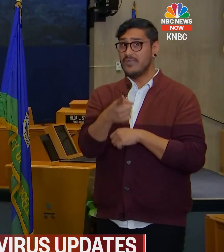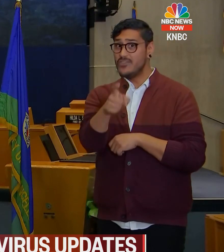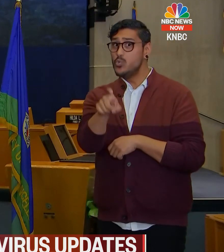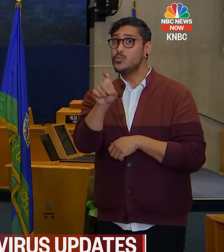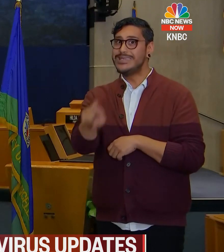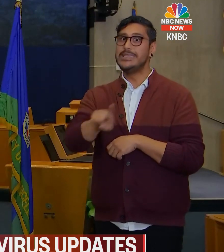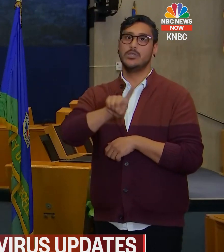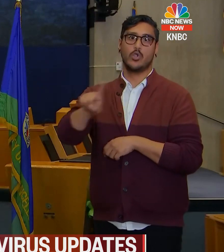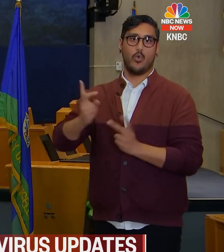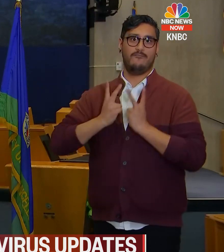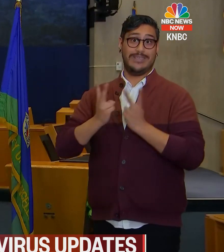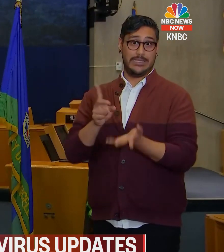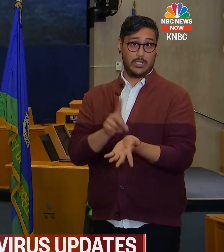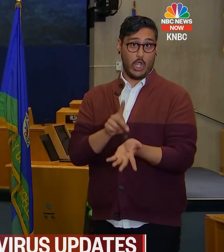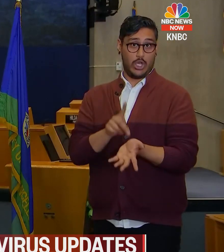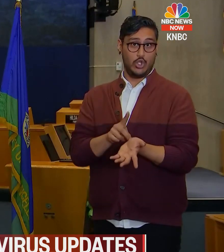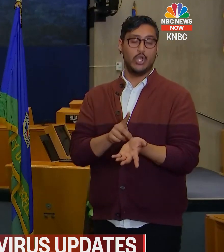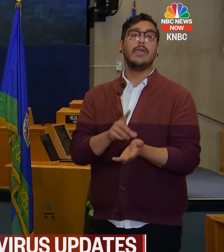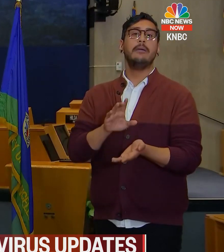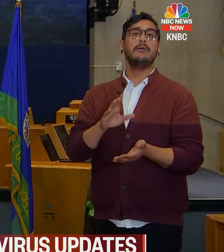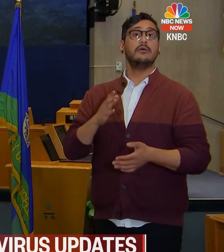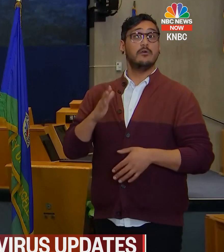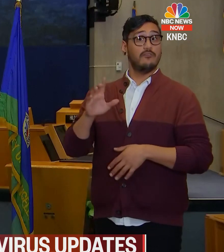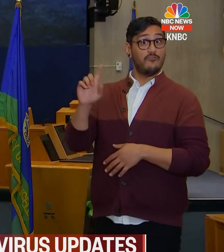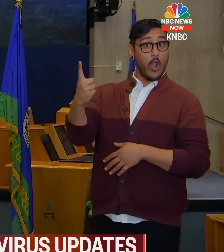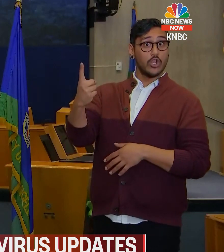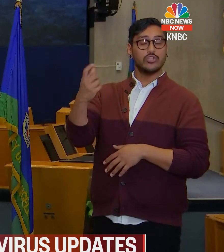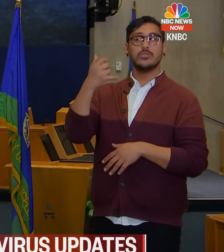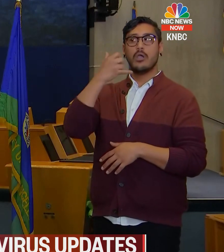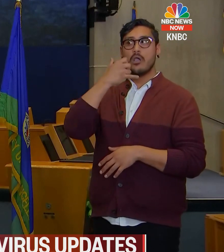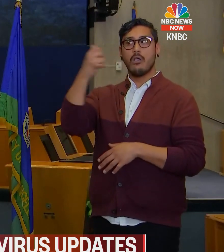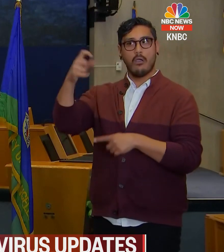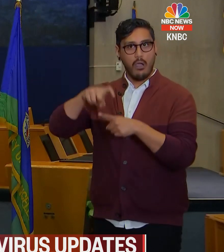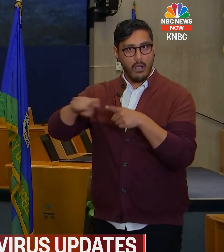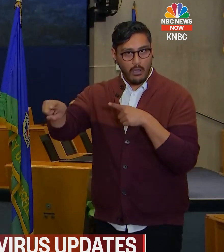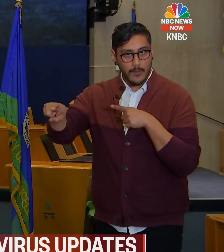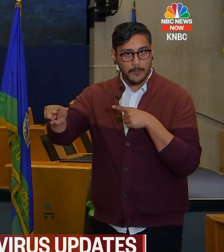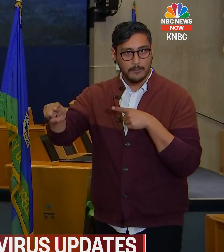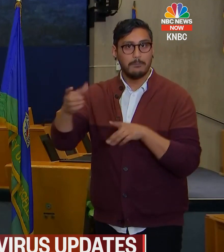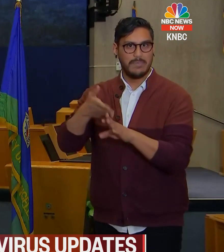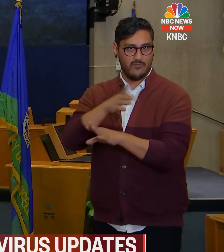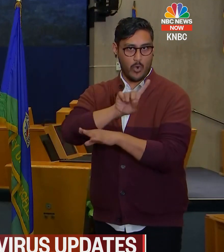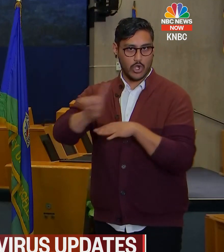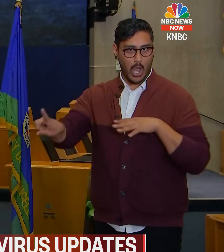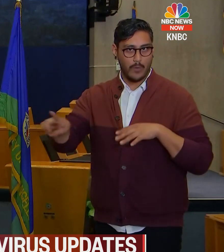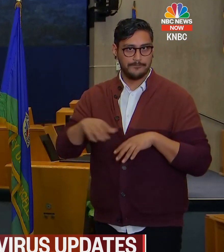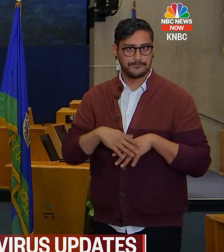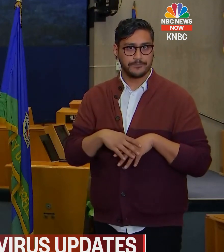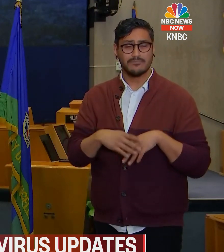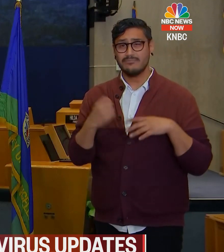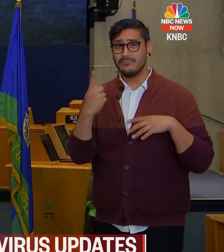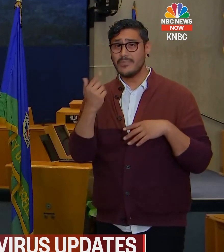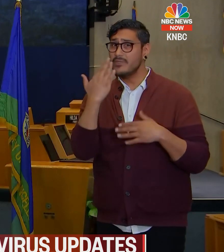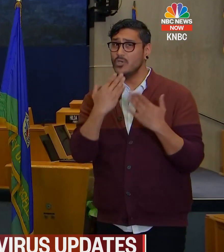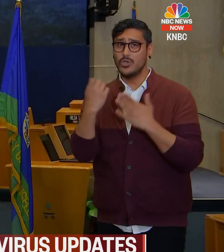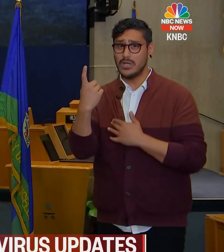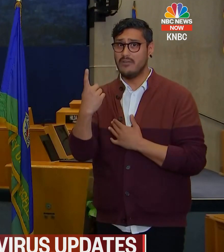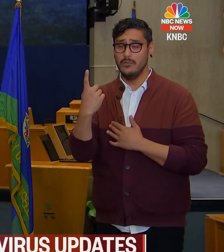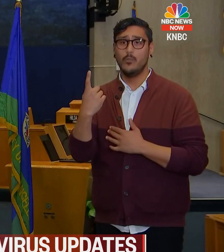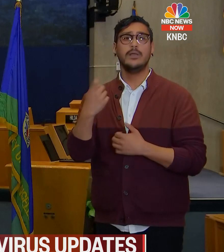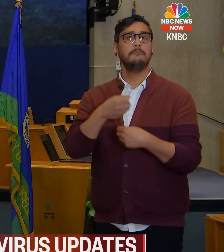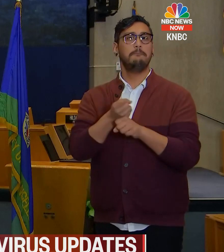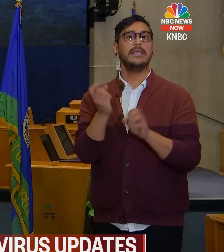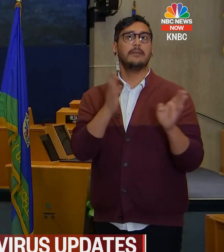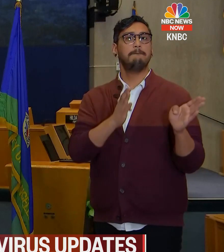see a doctor, please call before you go into a clinic or a hospital. And it's good for everyone to make a